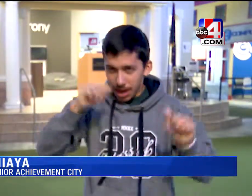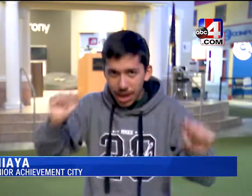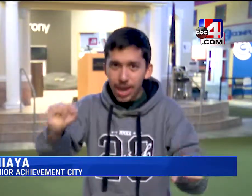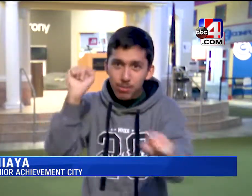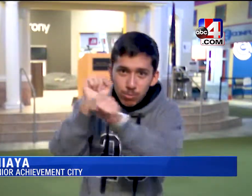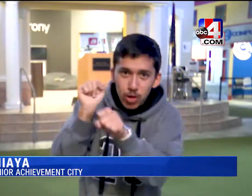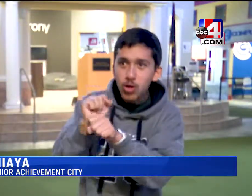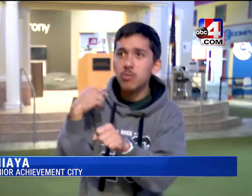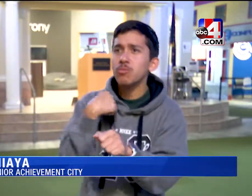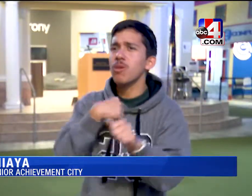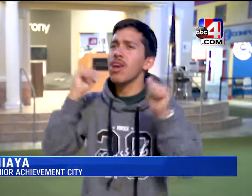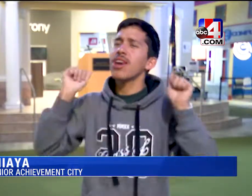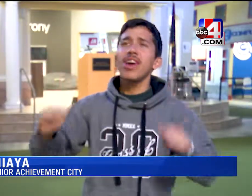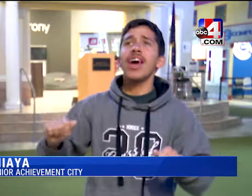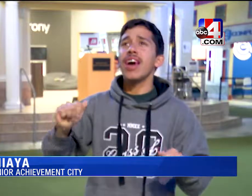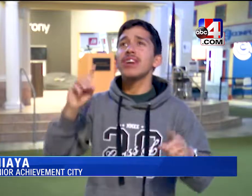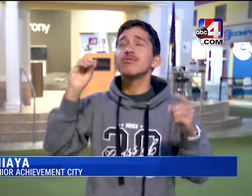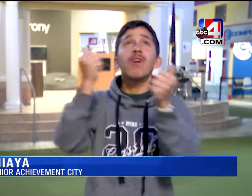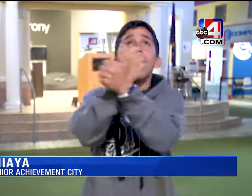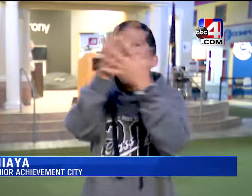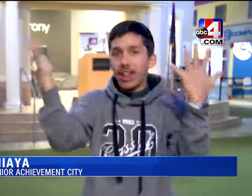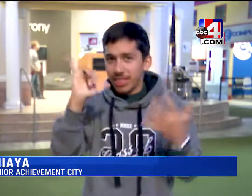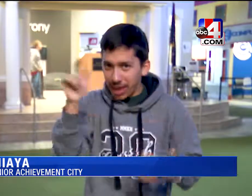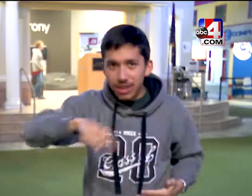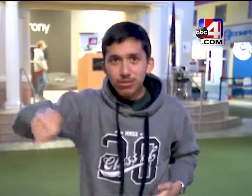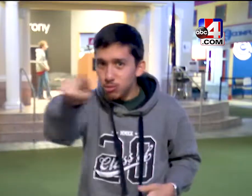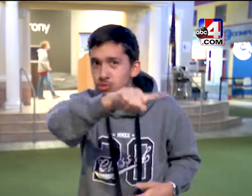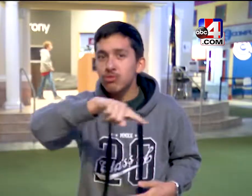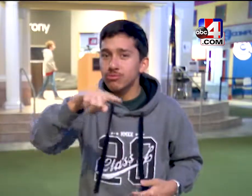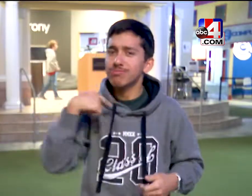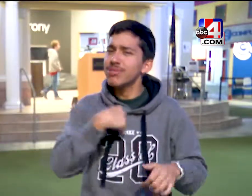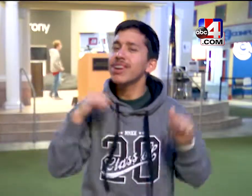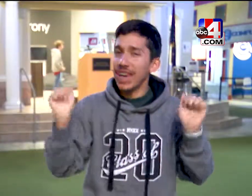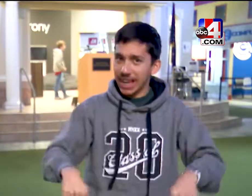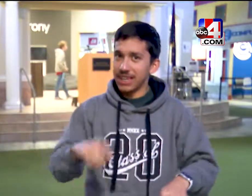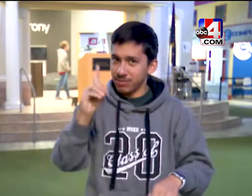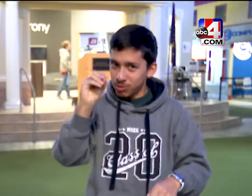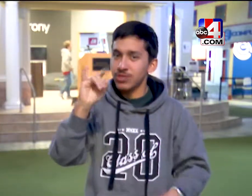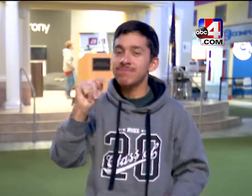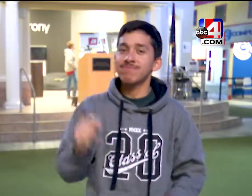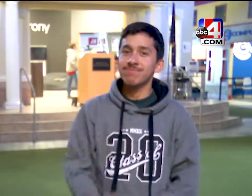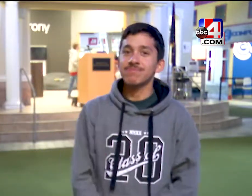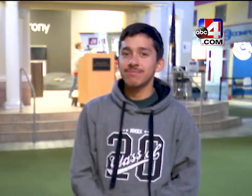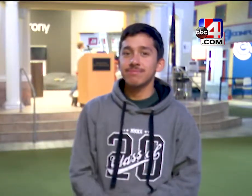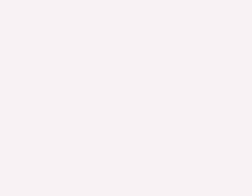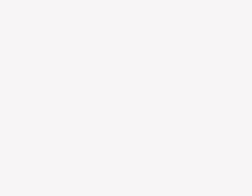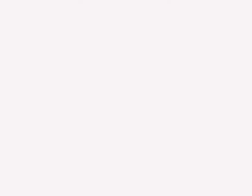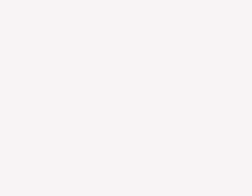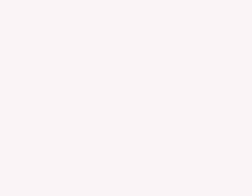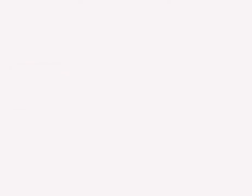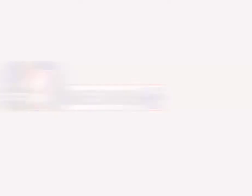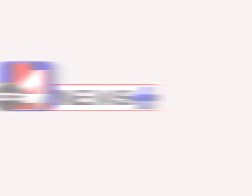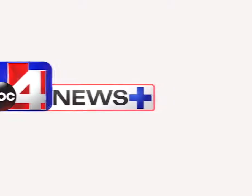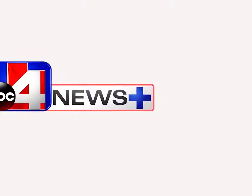can work, we can do anything that anyone else can do. We absolutely can do it. Emma Johnson,